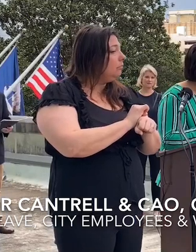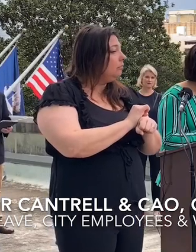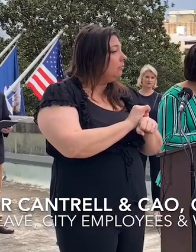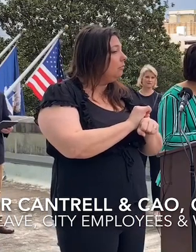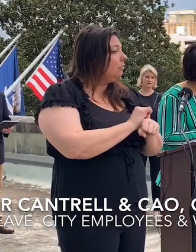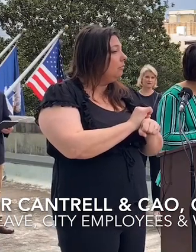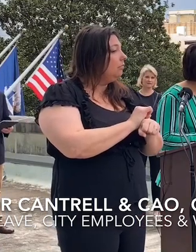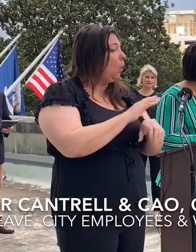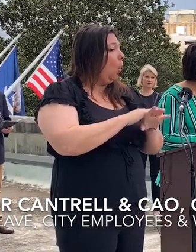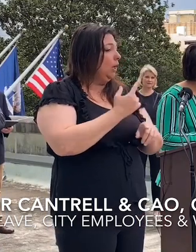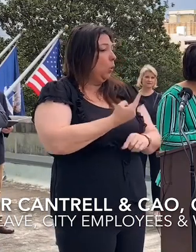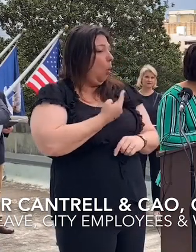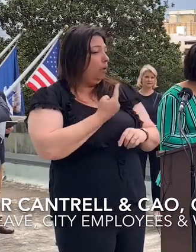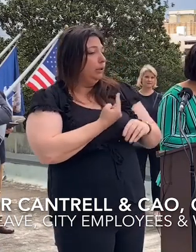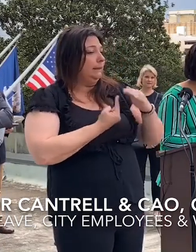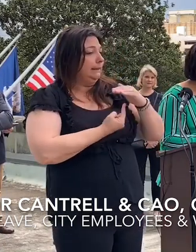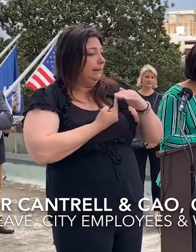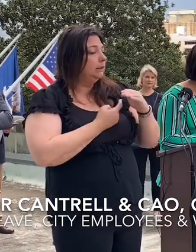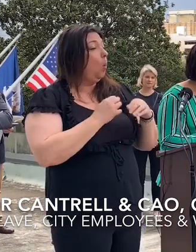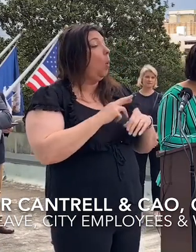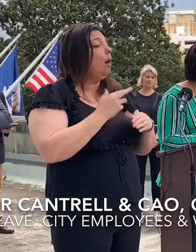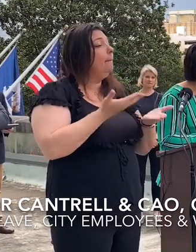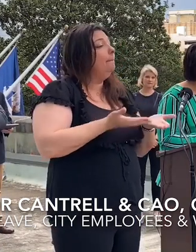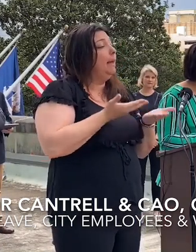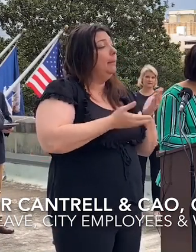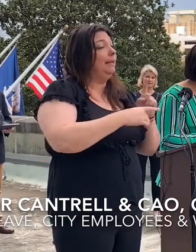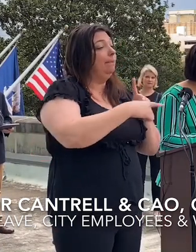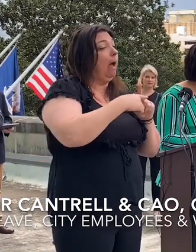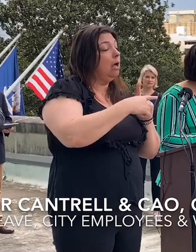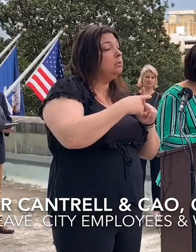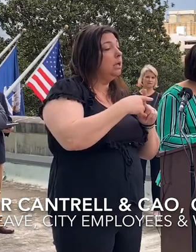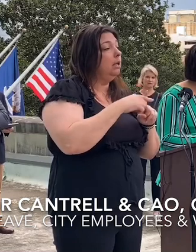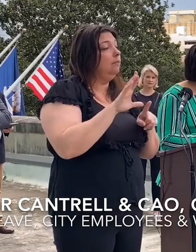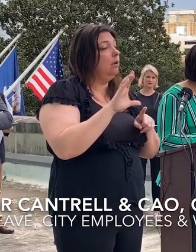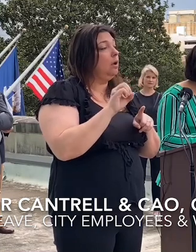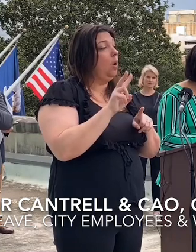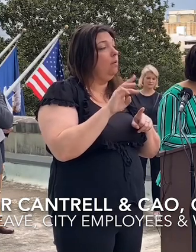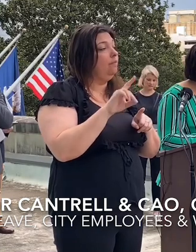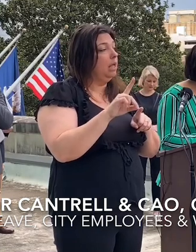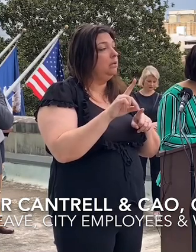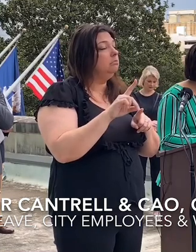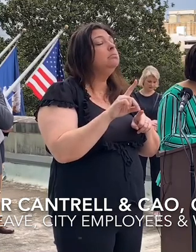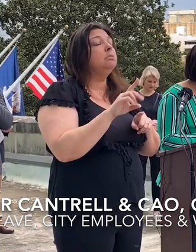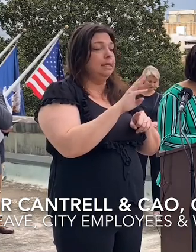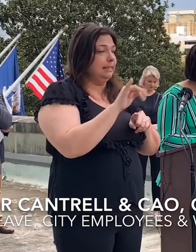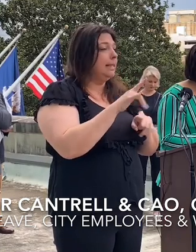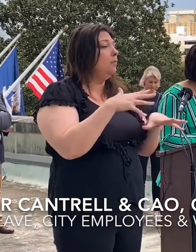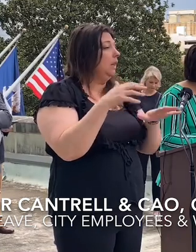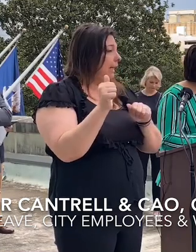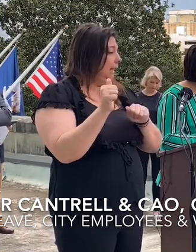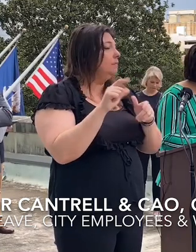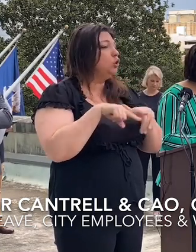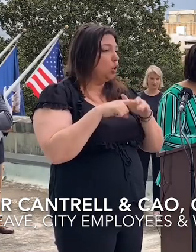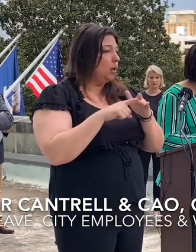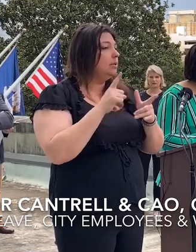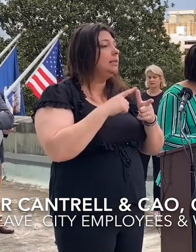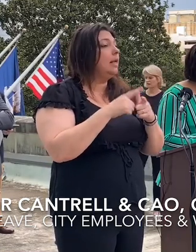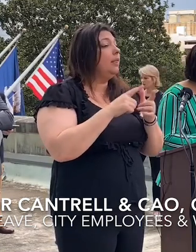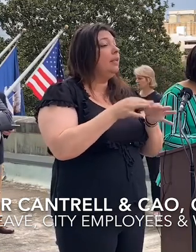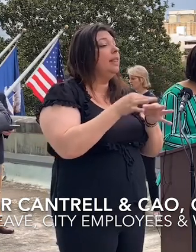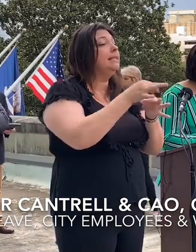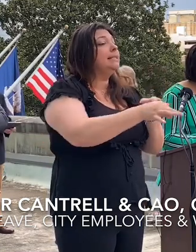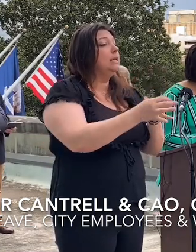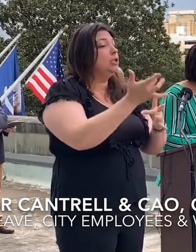are on quarantine or have tested positive, absolutely, again, the civil leave kicks in, and then, of course, the extension of